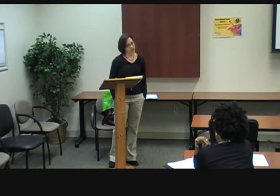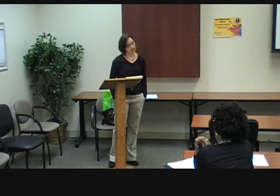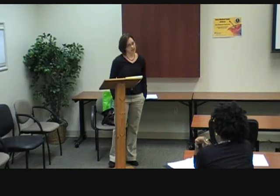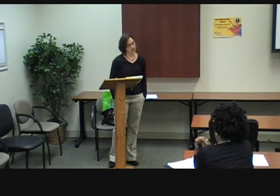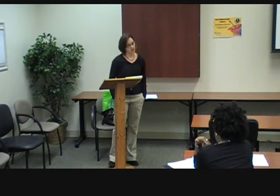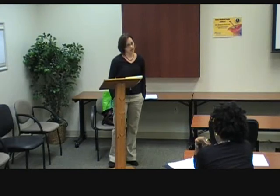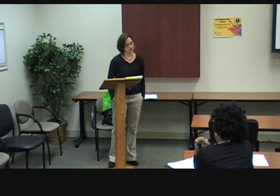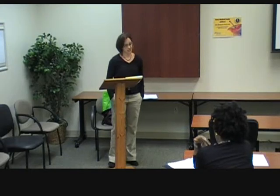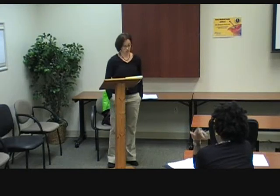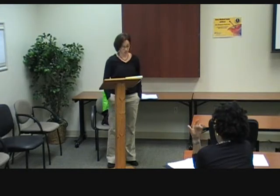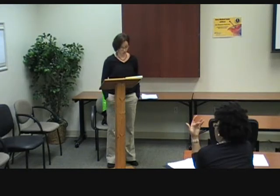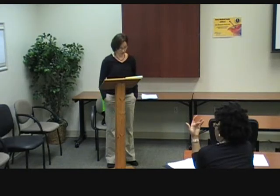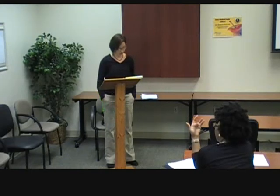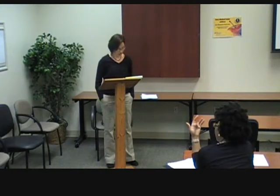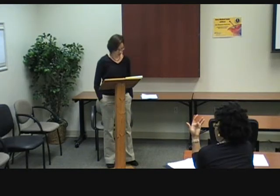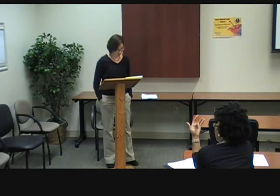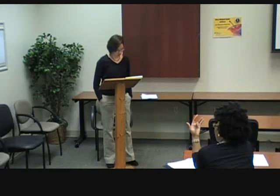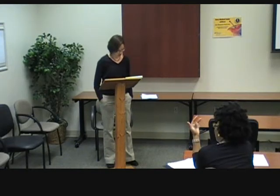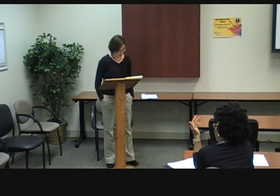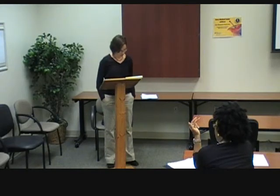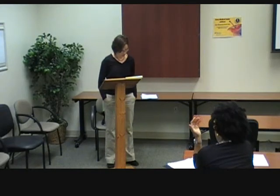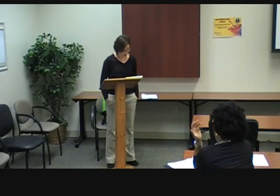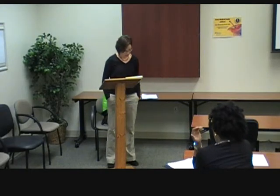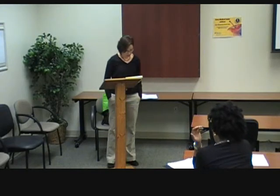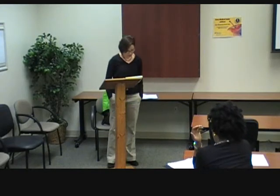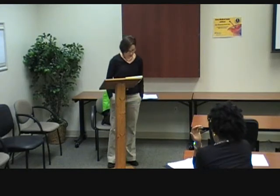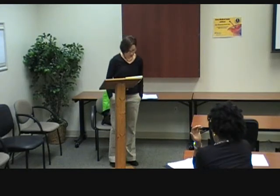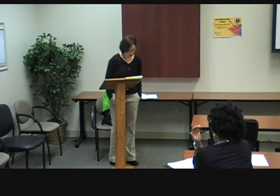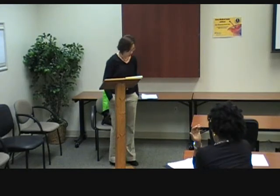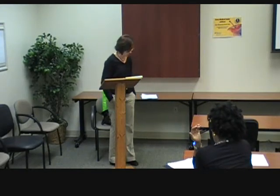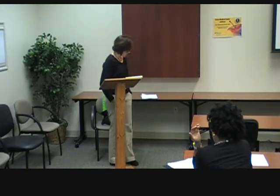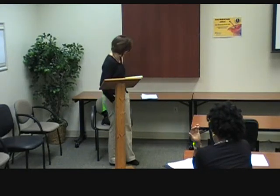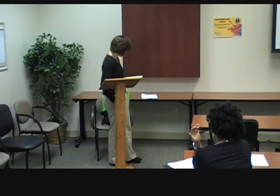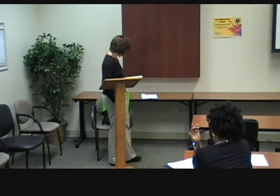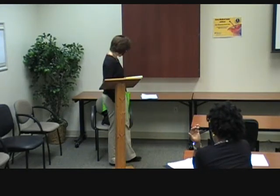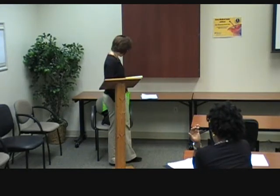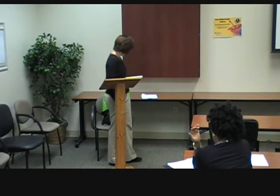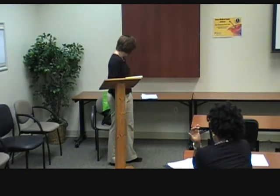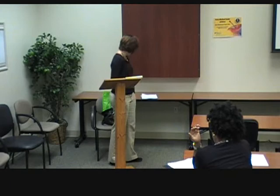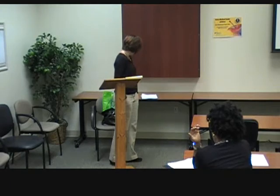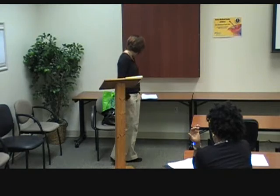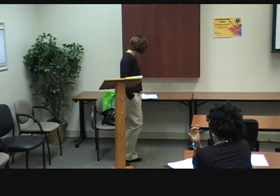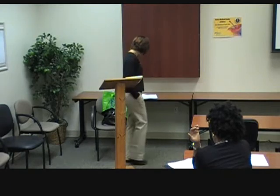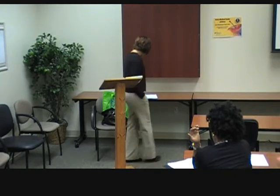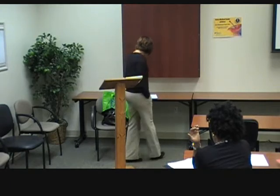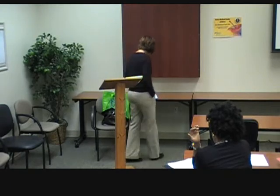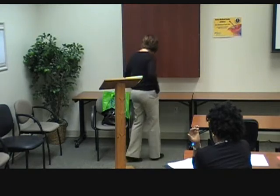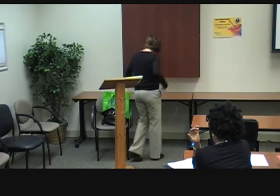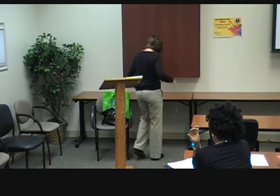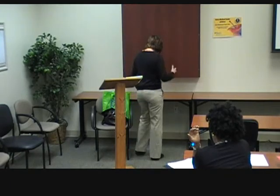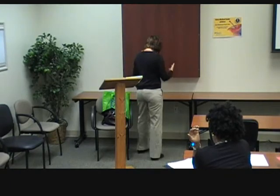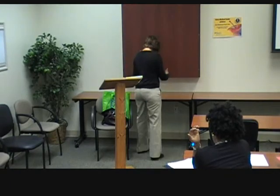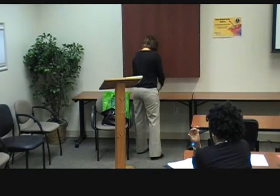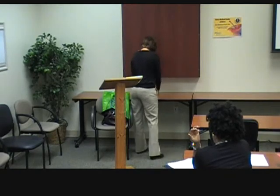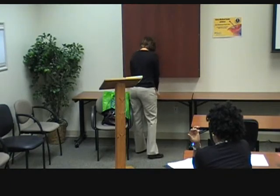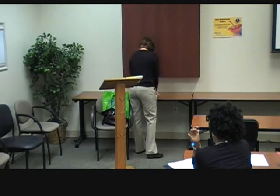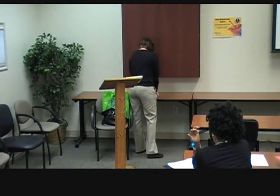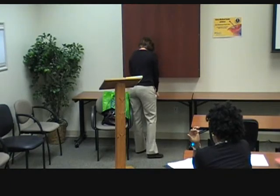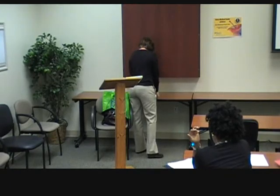Anybody got any? You guys are doing really, really good. I wanted to pass out a couple of things that we've already